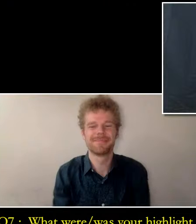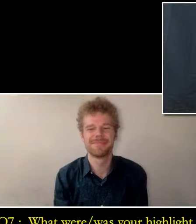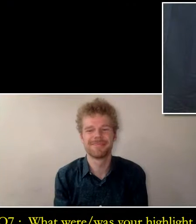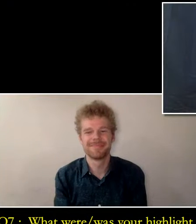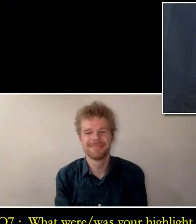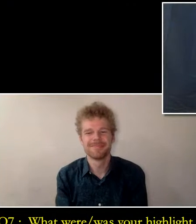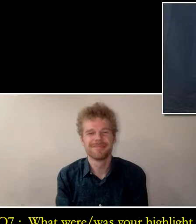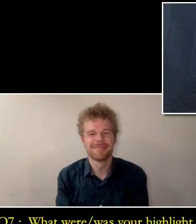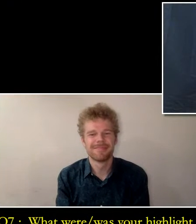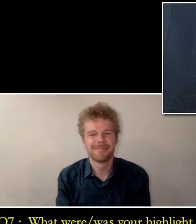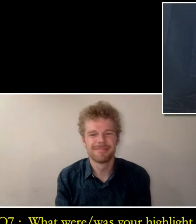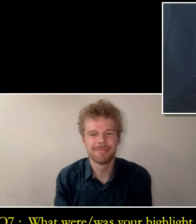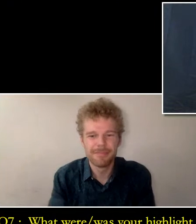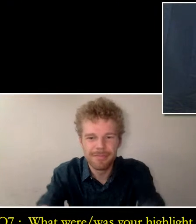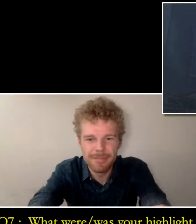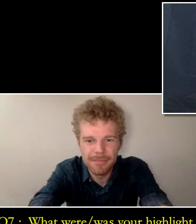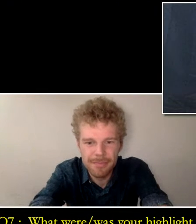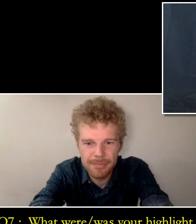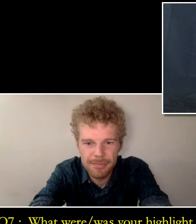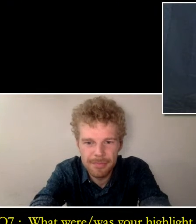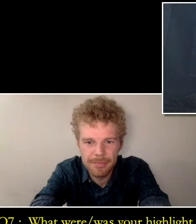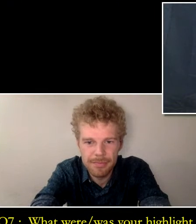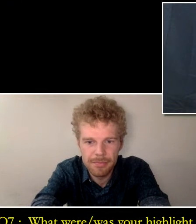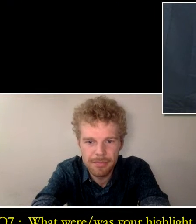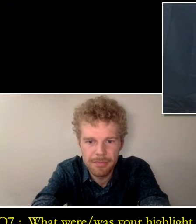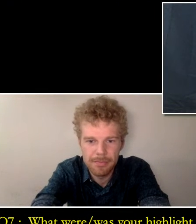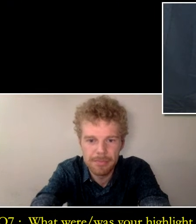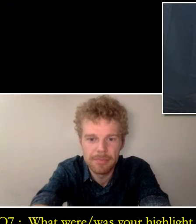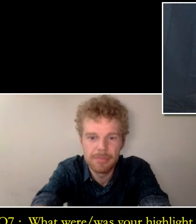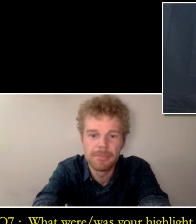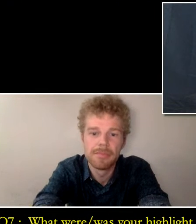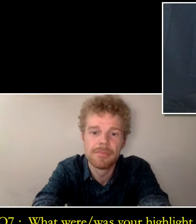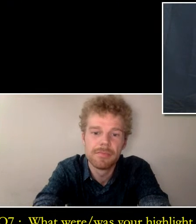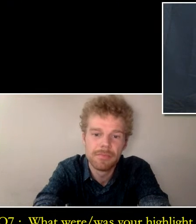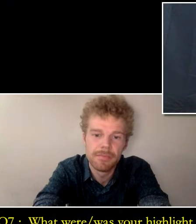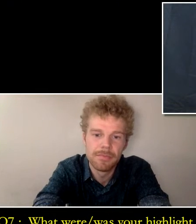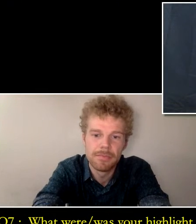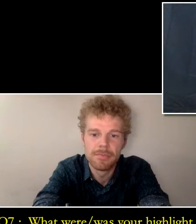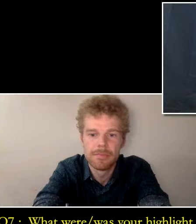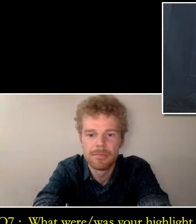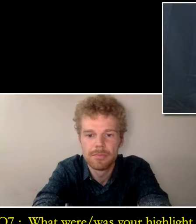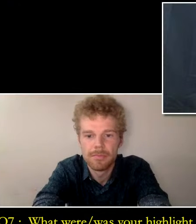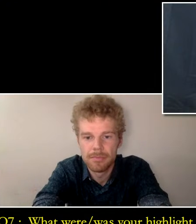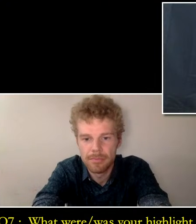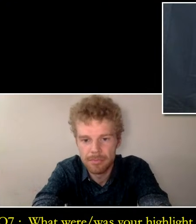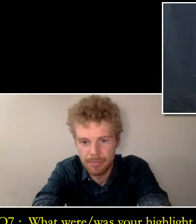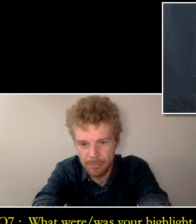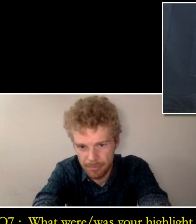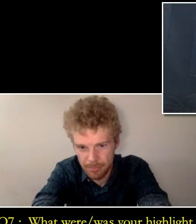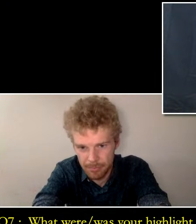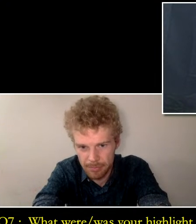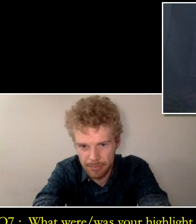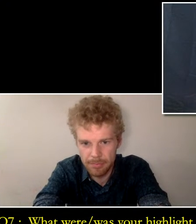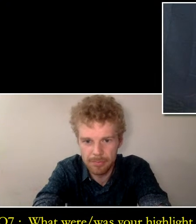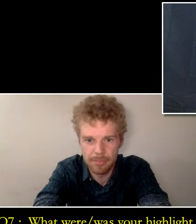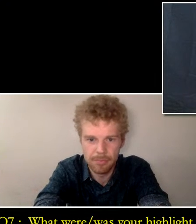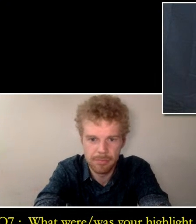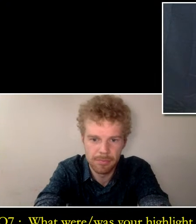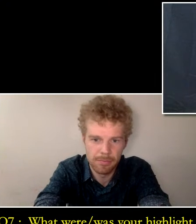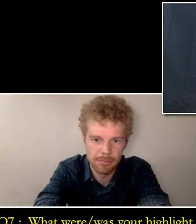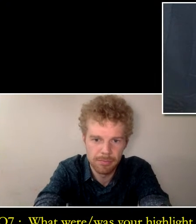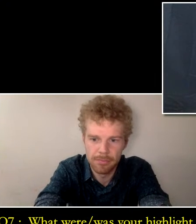Yes, that's very true. And also to just think about trainings, to have